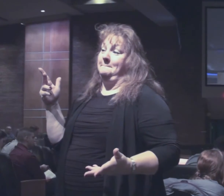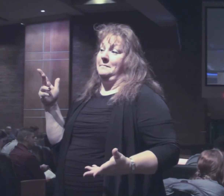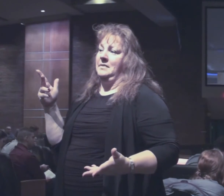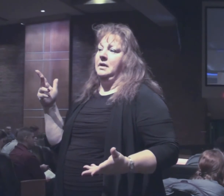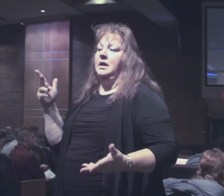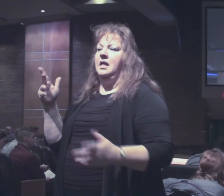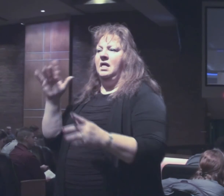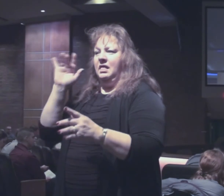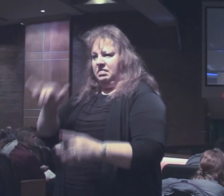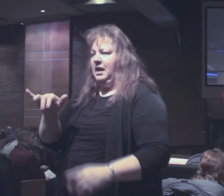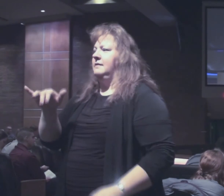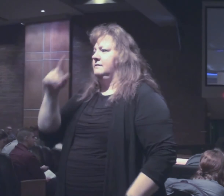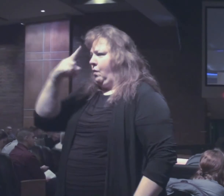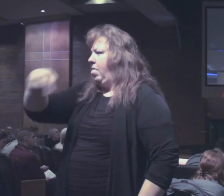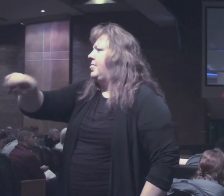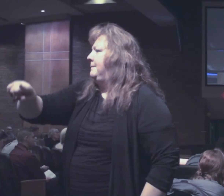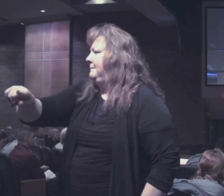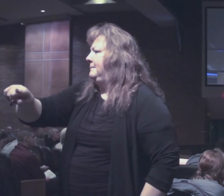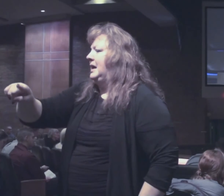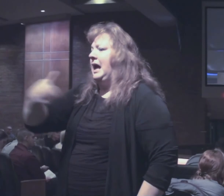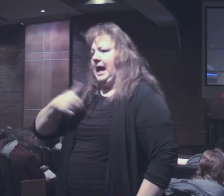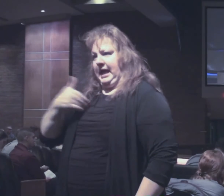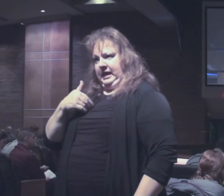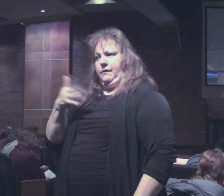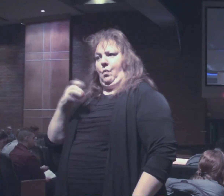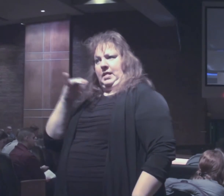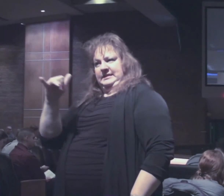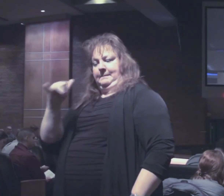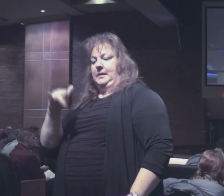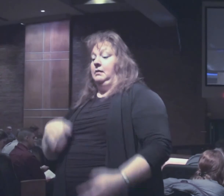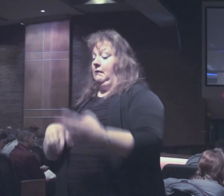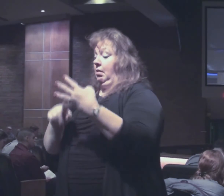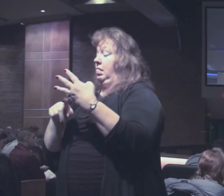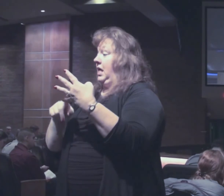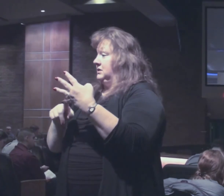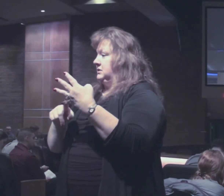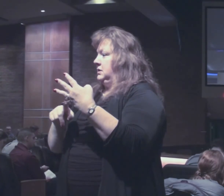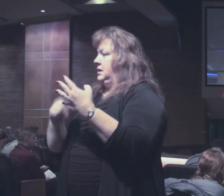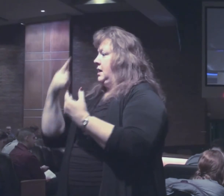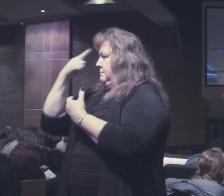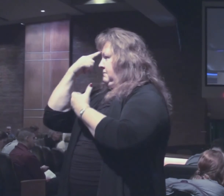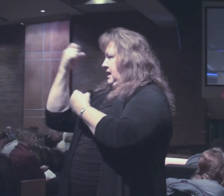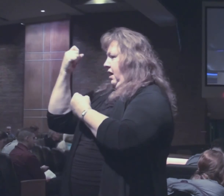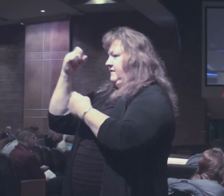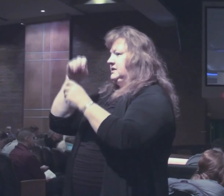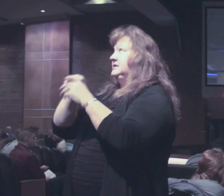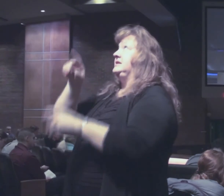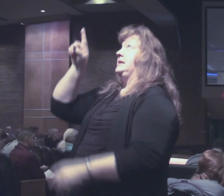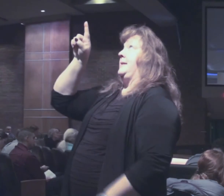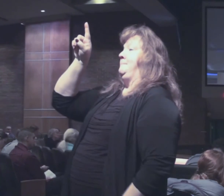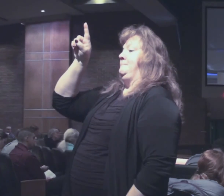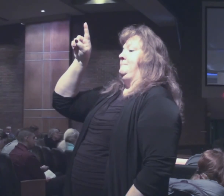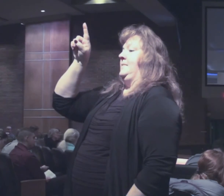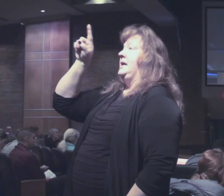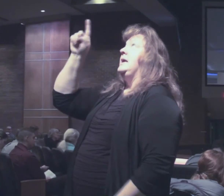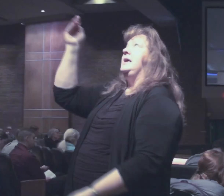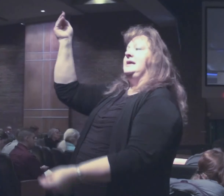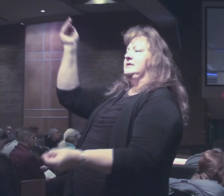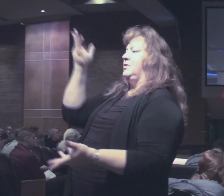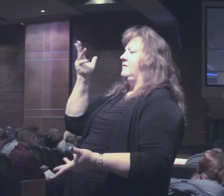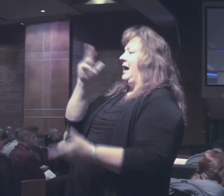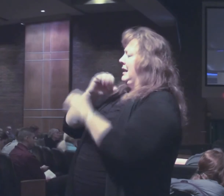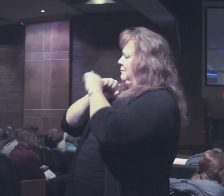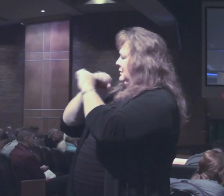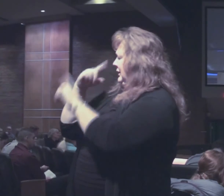We want that for them. That's what we have. Lastly, our confidence is in the Lord. He's provided